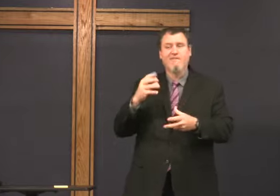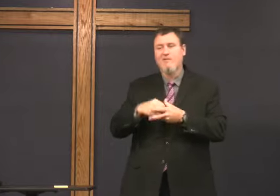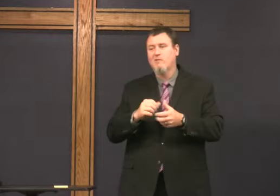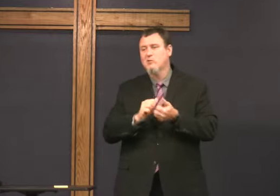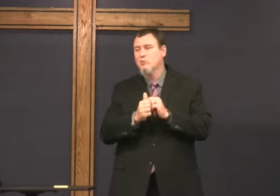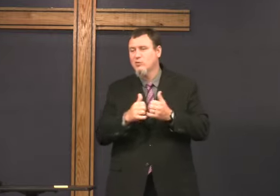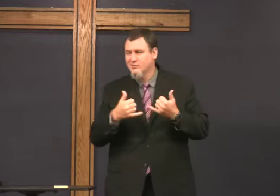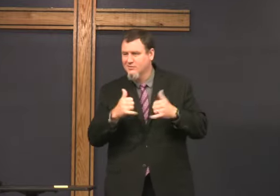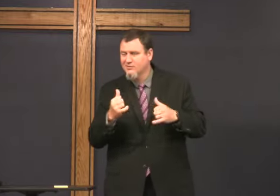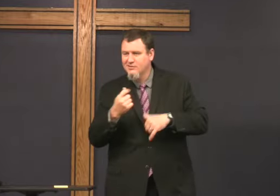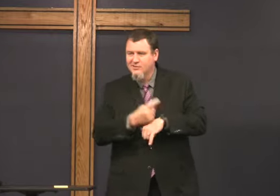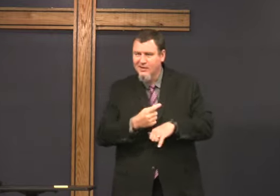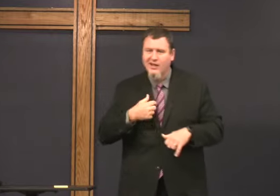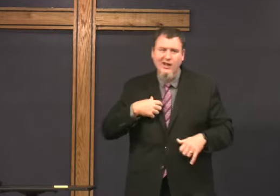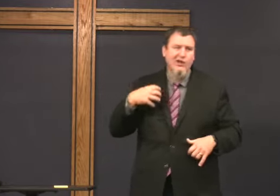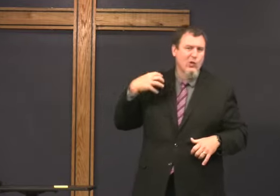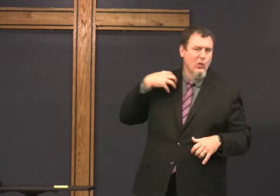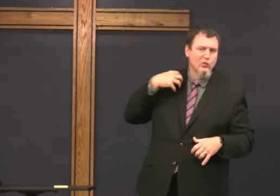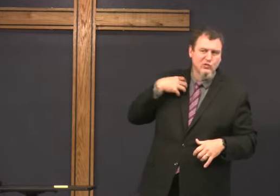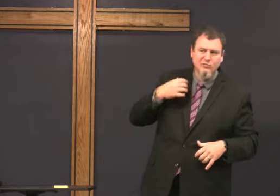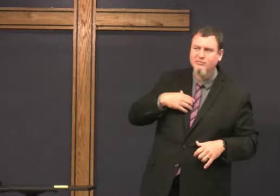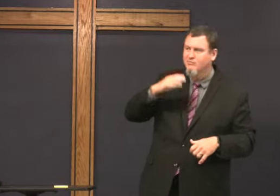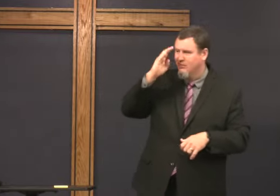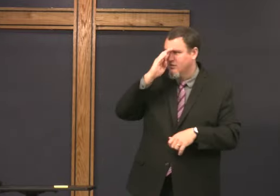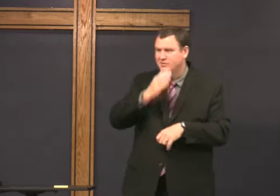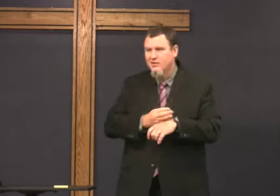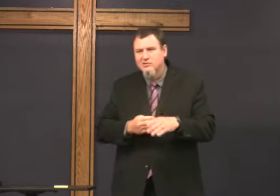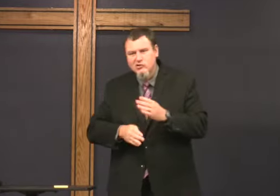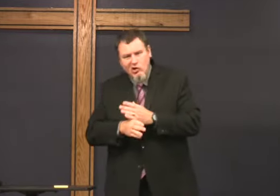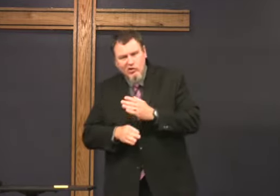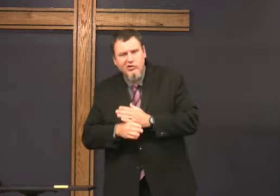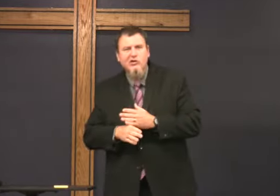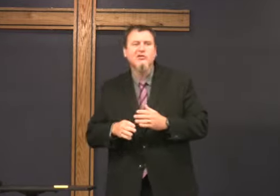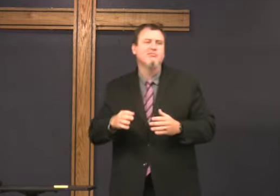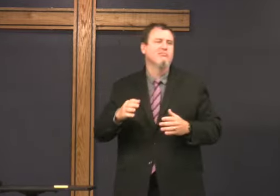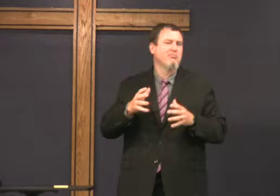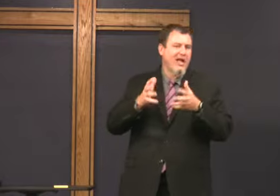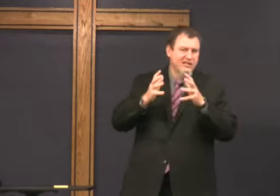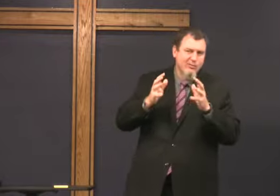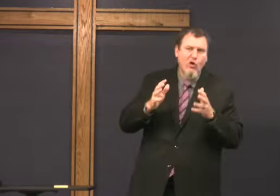And I'm still involved in sports to today. I'm a coach for my son in soccer.